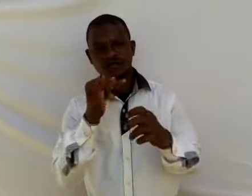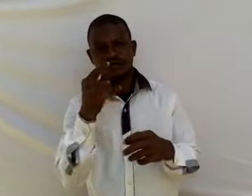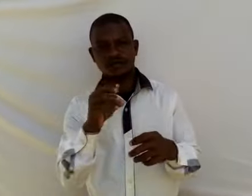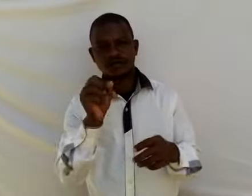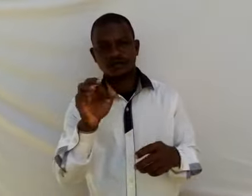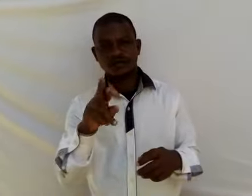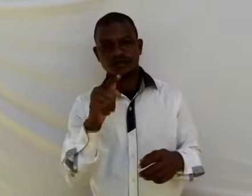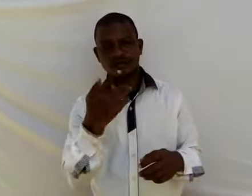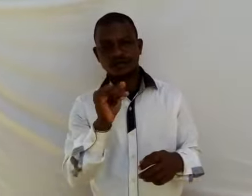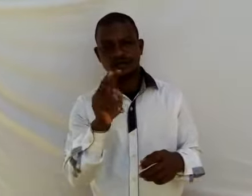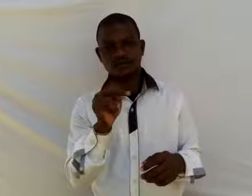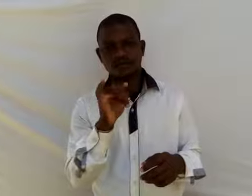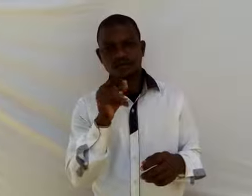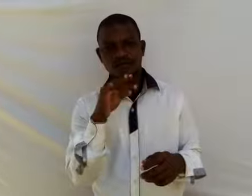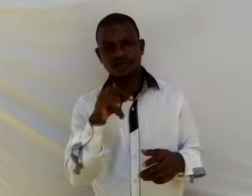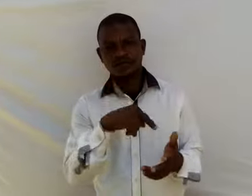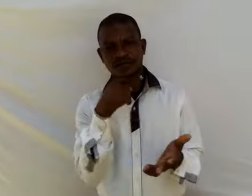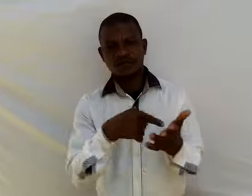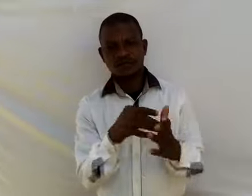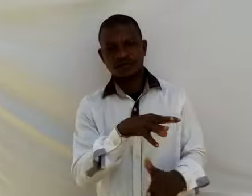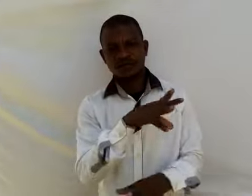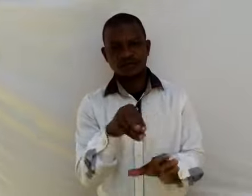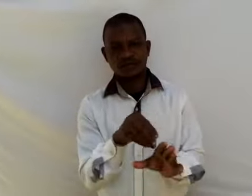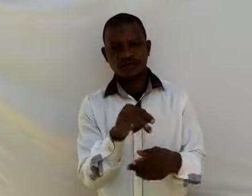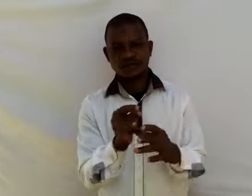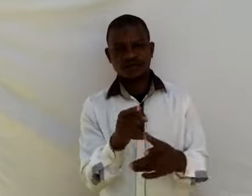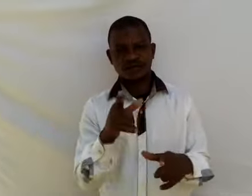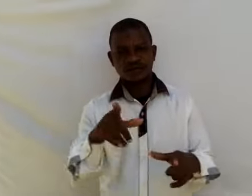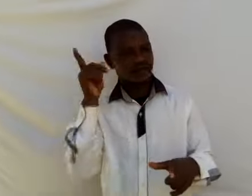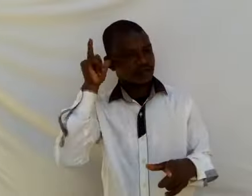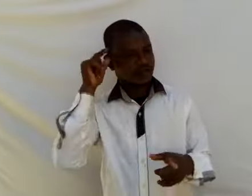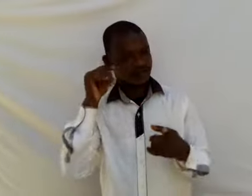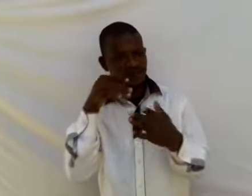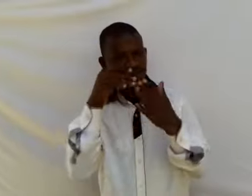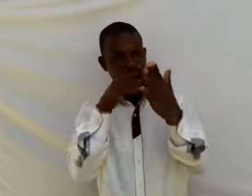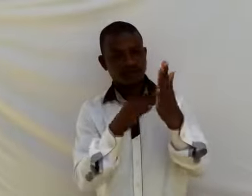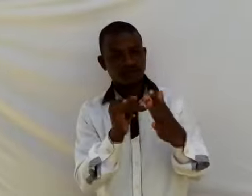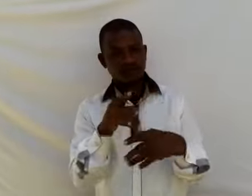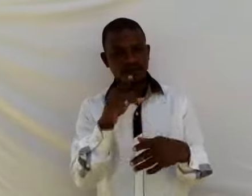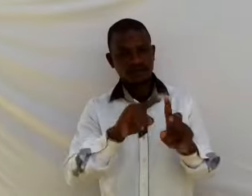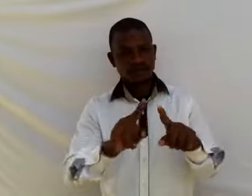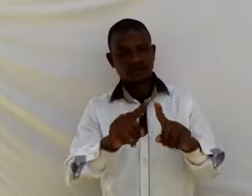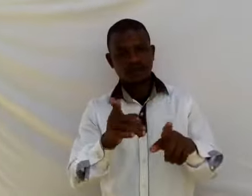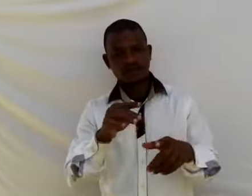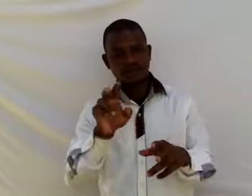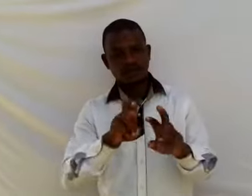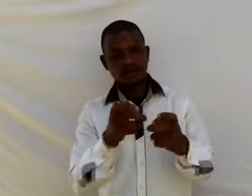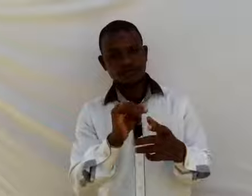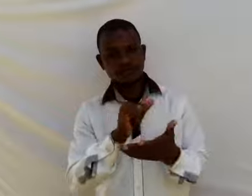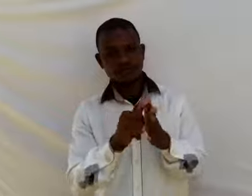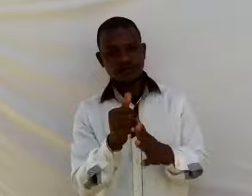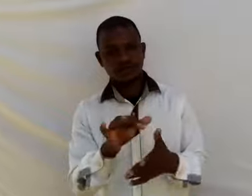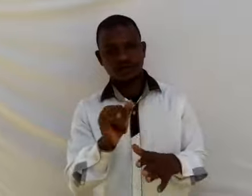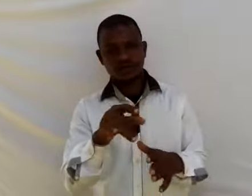organisms. This involves the listing of the various types of populations that are found in the